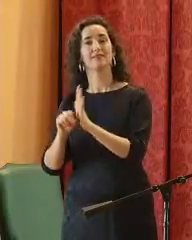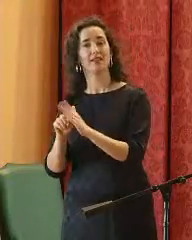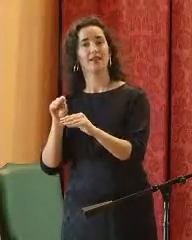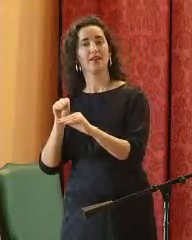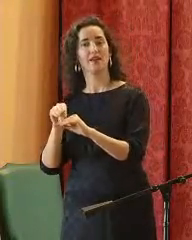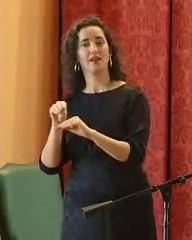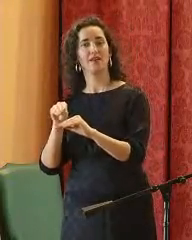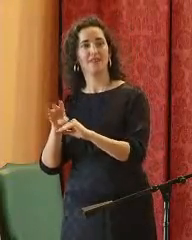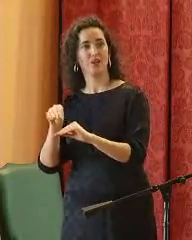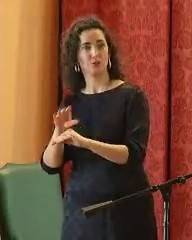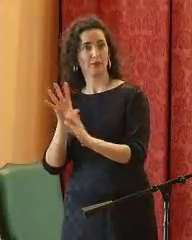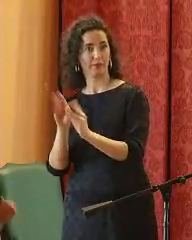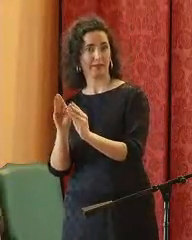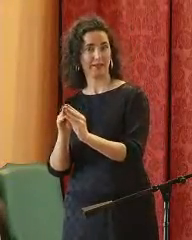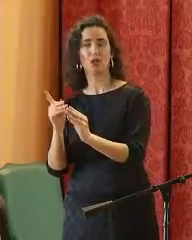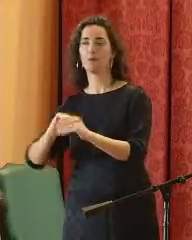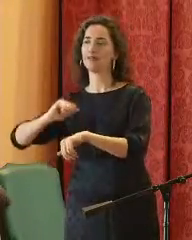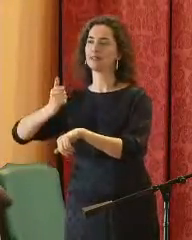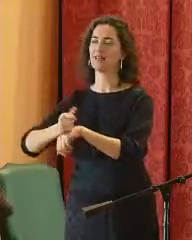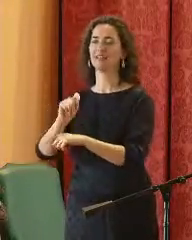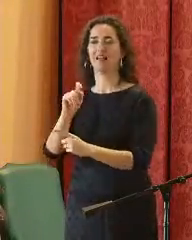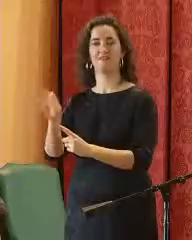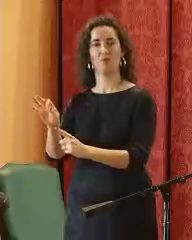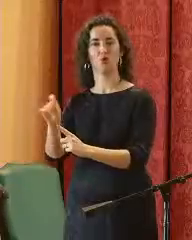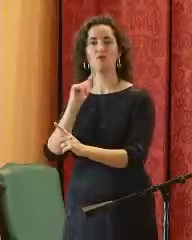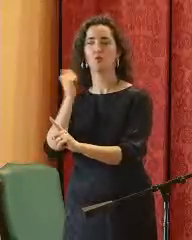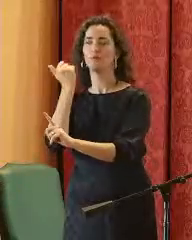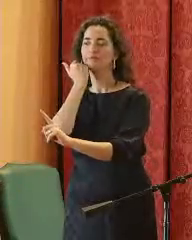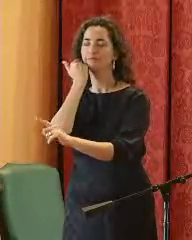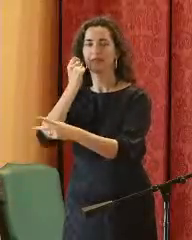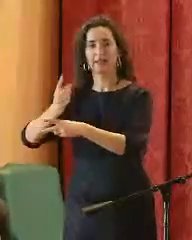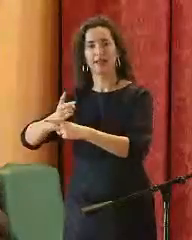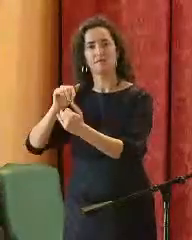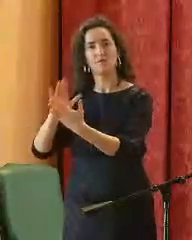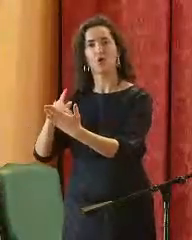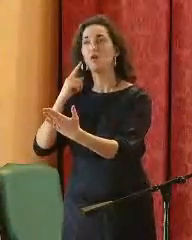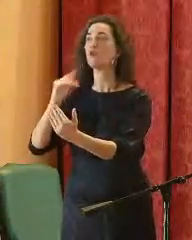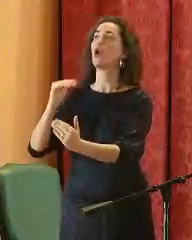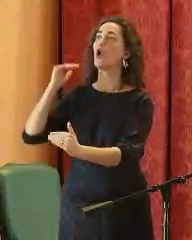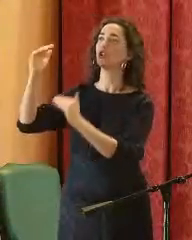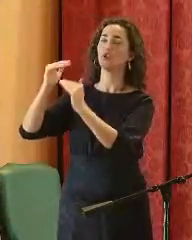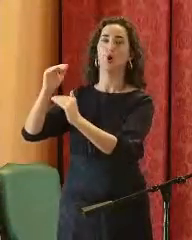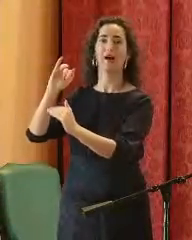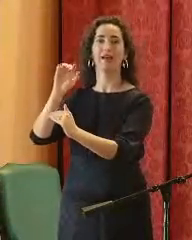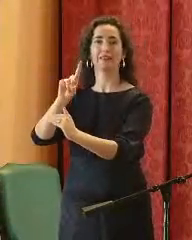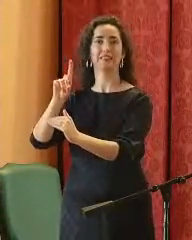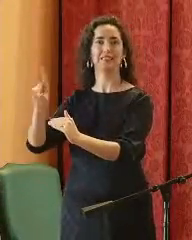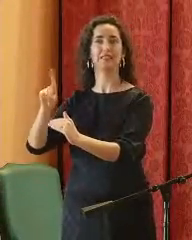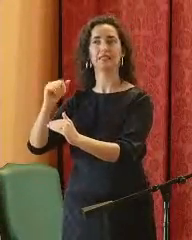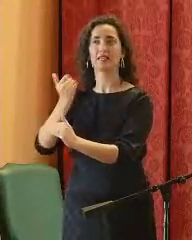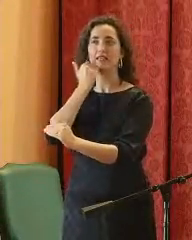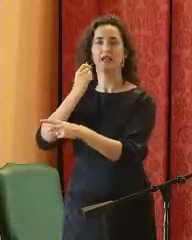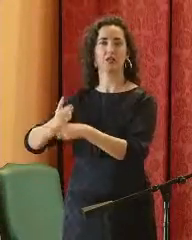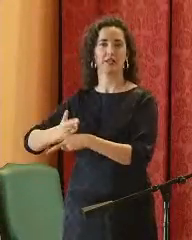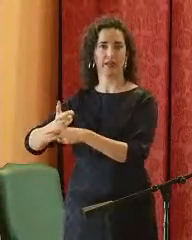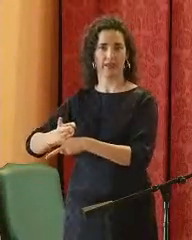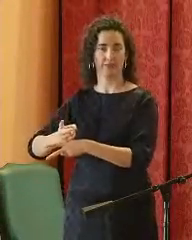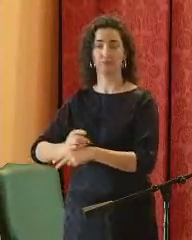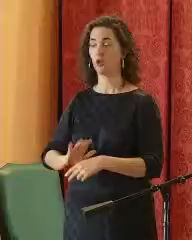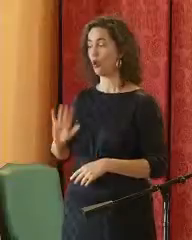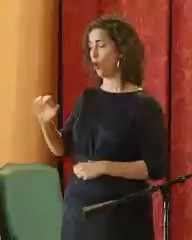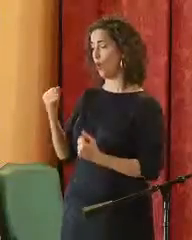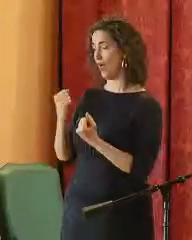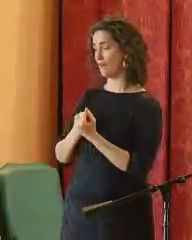that a dental task force be formed to address the lack of dental care for adults with IDD. Using her